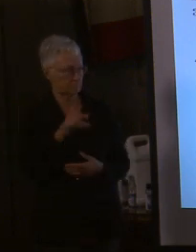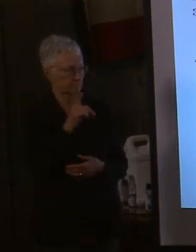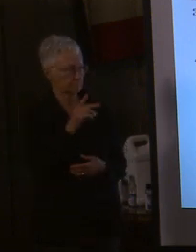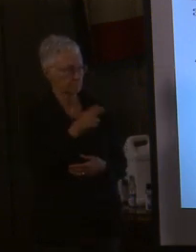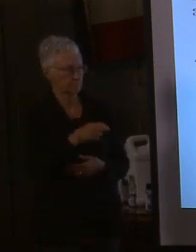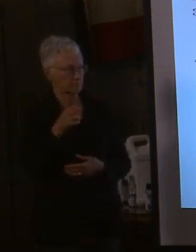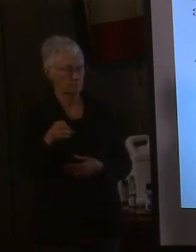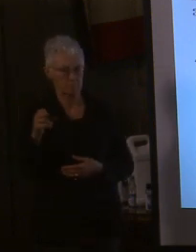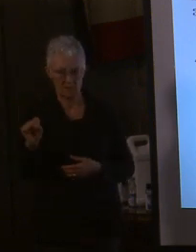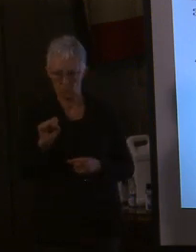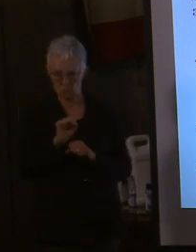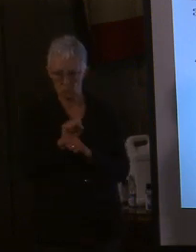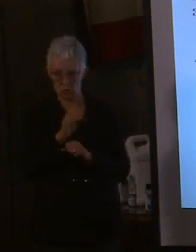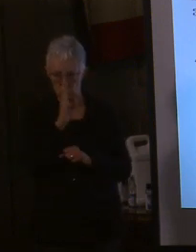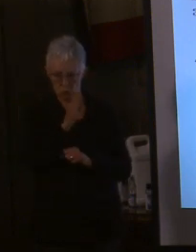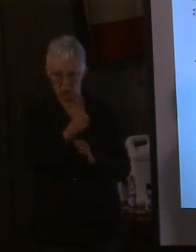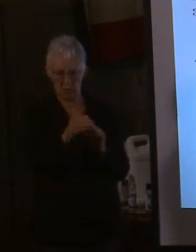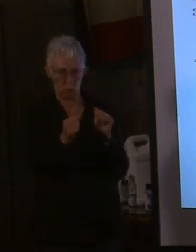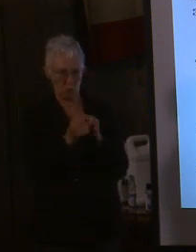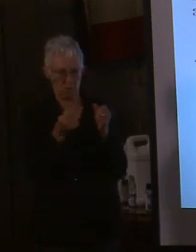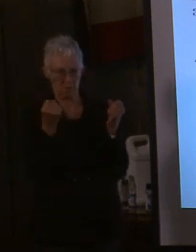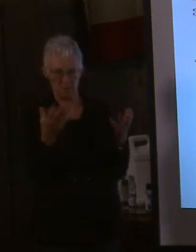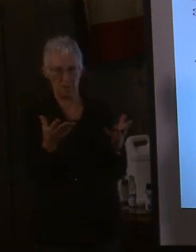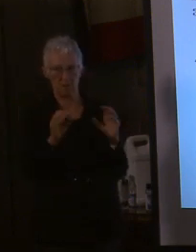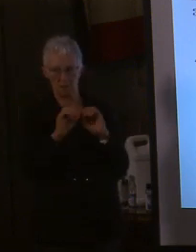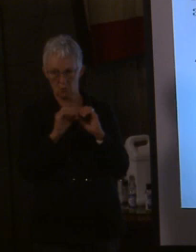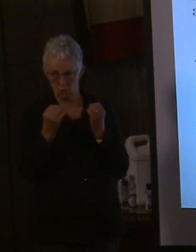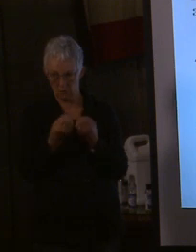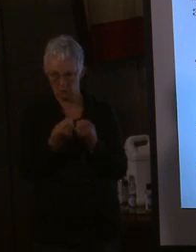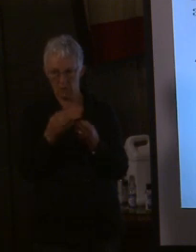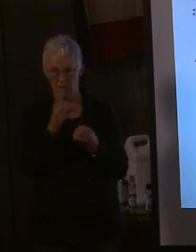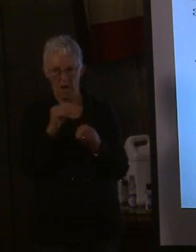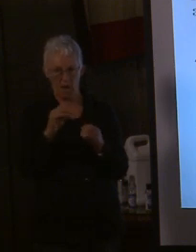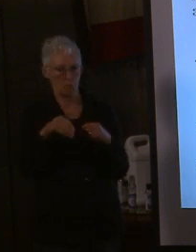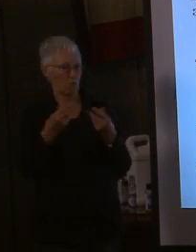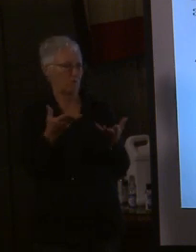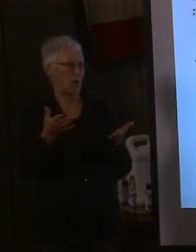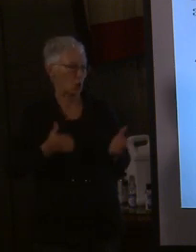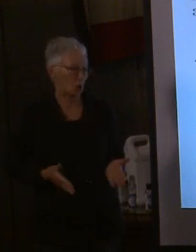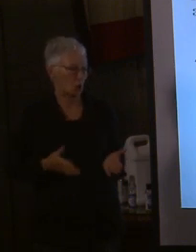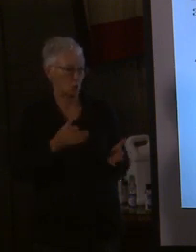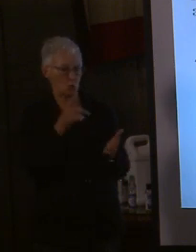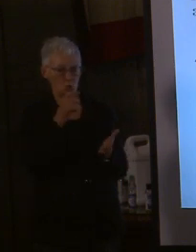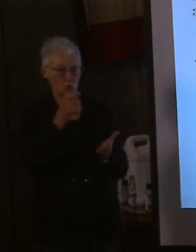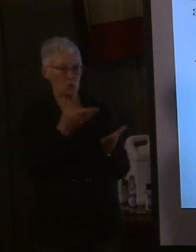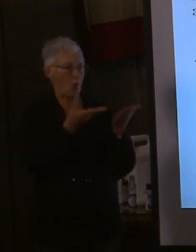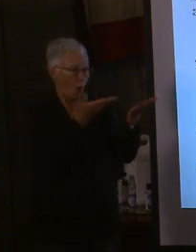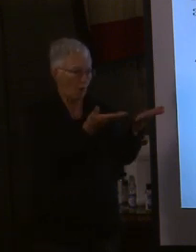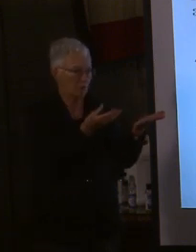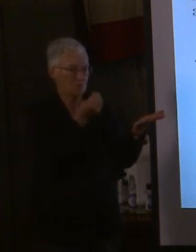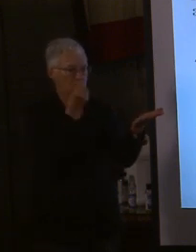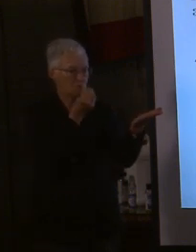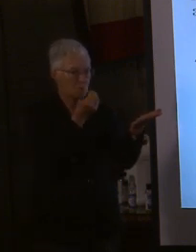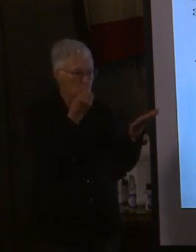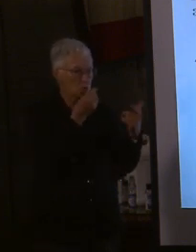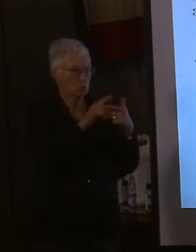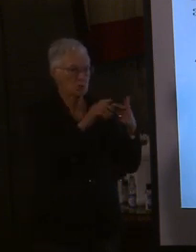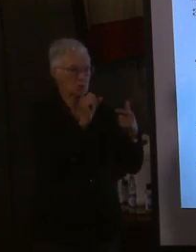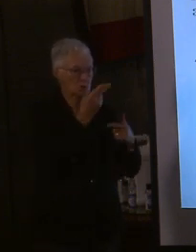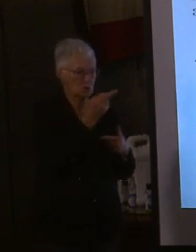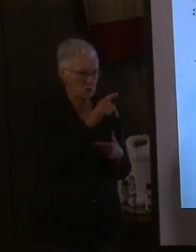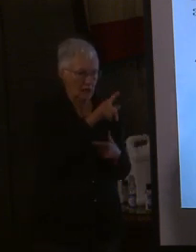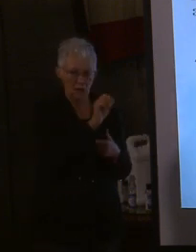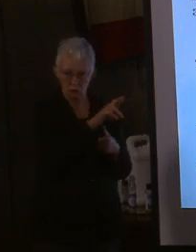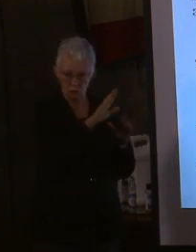DHHS is working directly with a number of organizations and providers who offer food, shelter, childcare, and